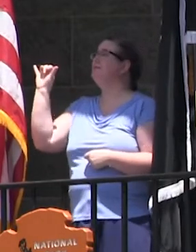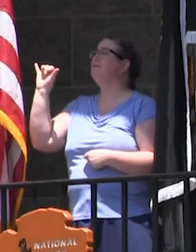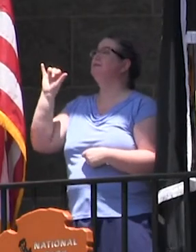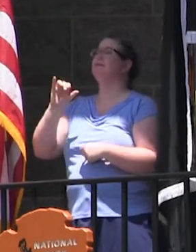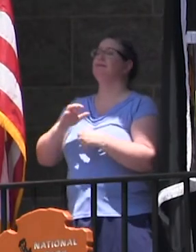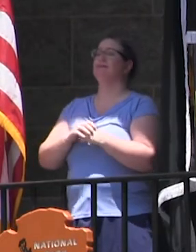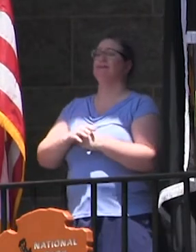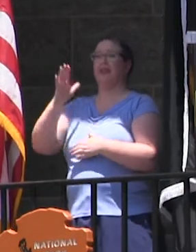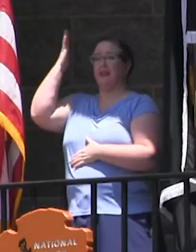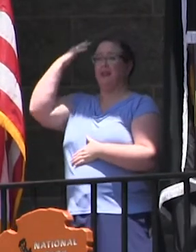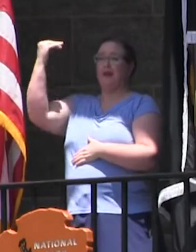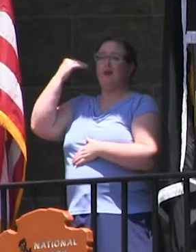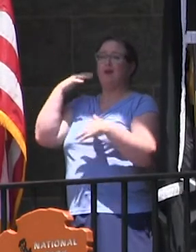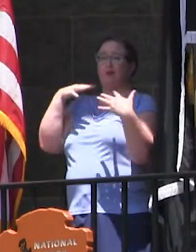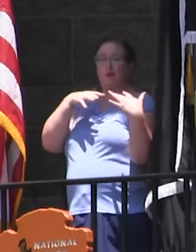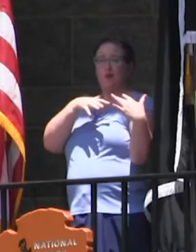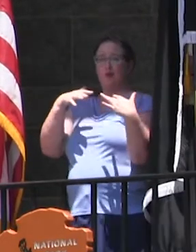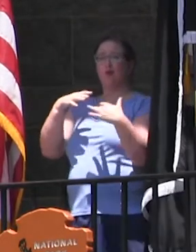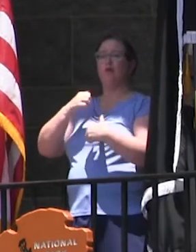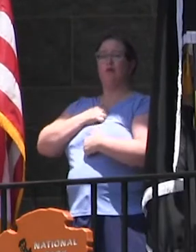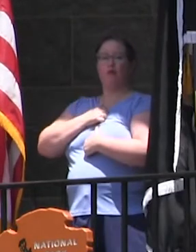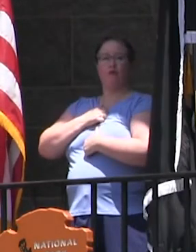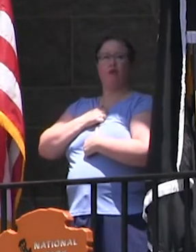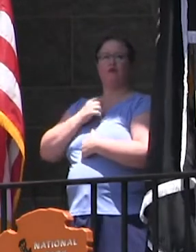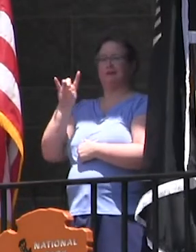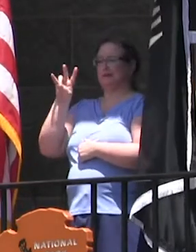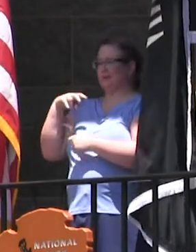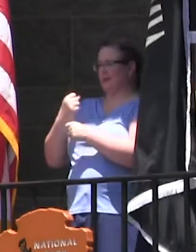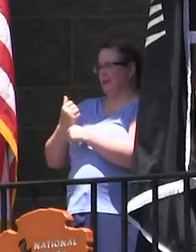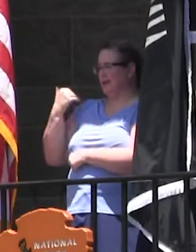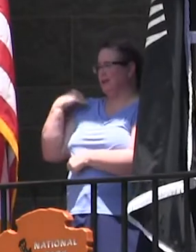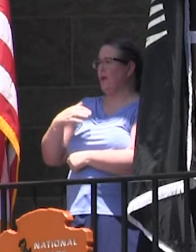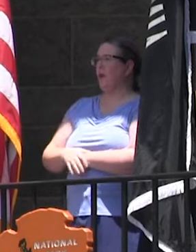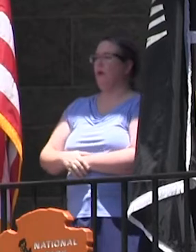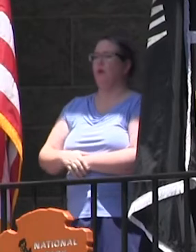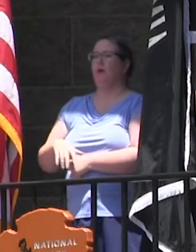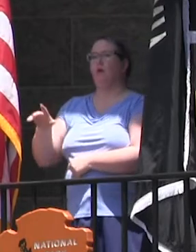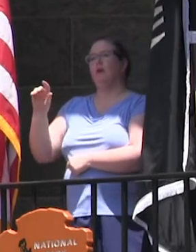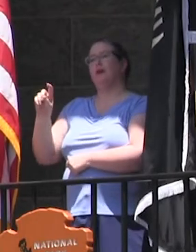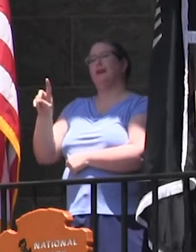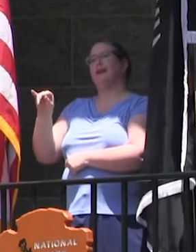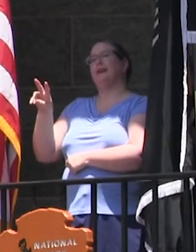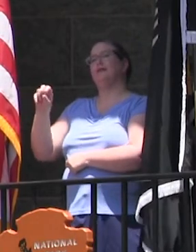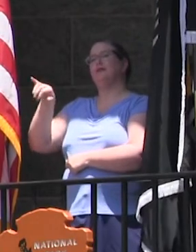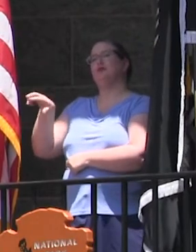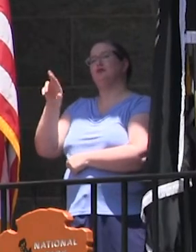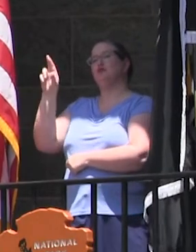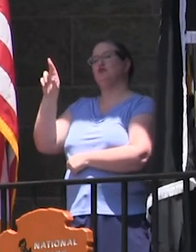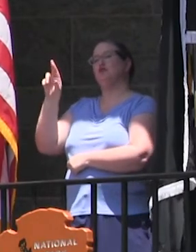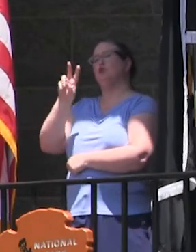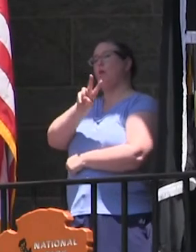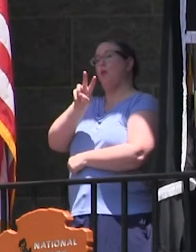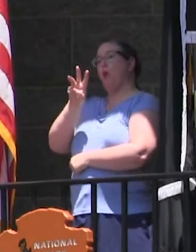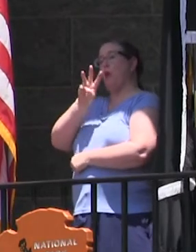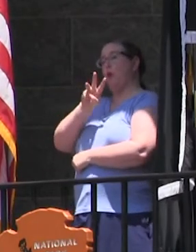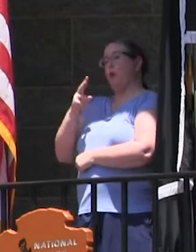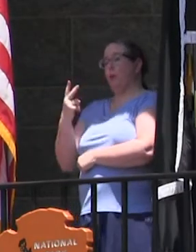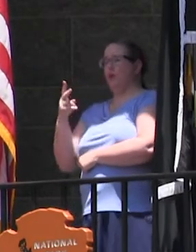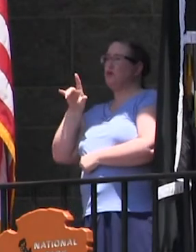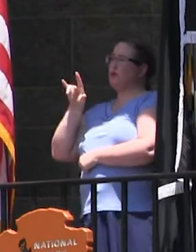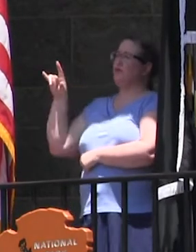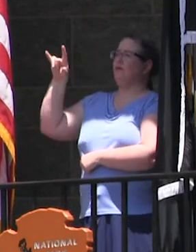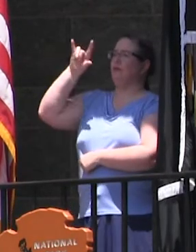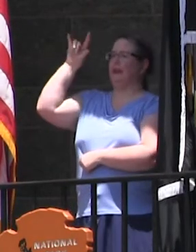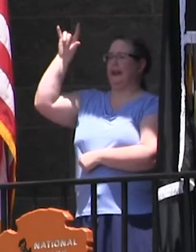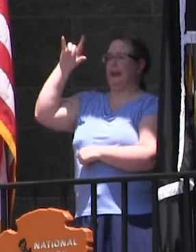Korean War veterans 70 years ago. George Andrew Davis Jr. was a World War II flying ace with the Army Air Forces before taking